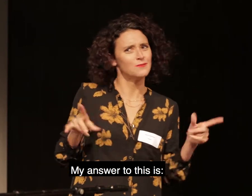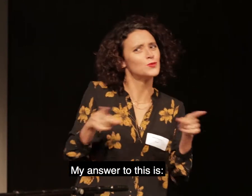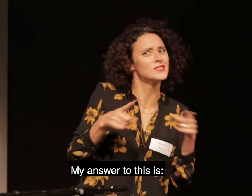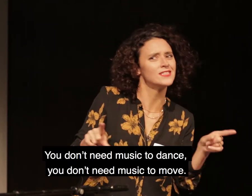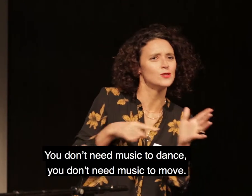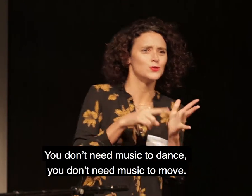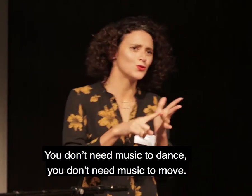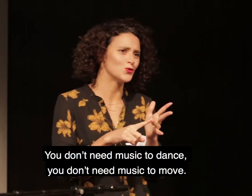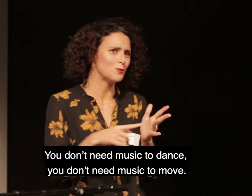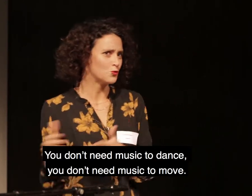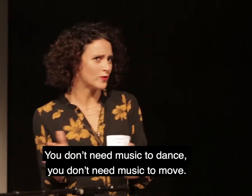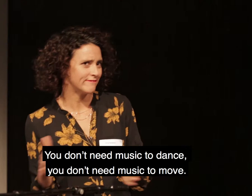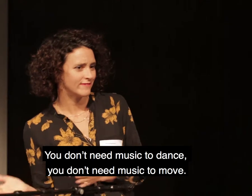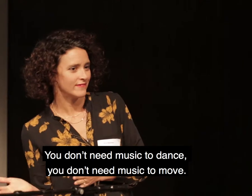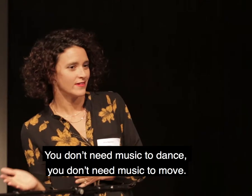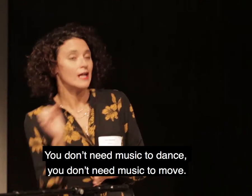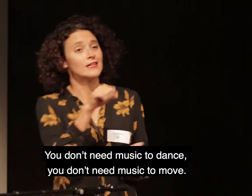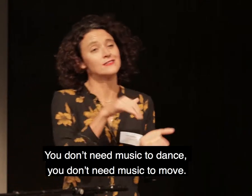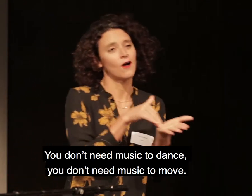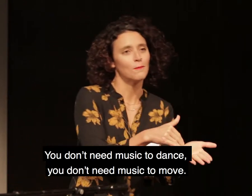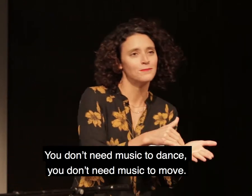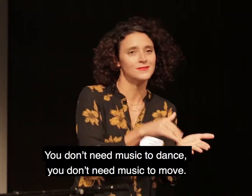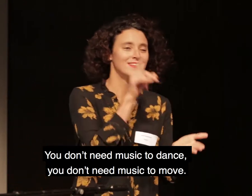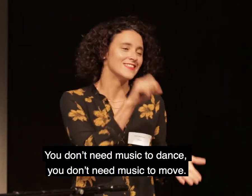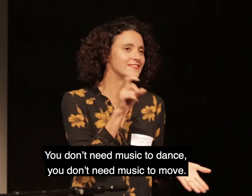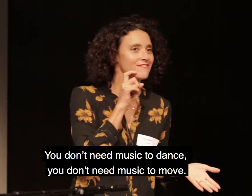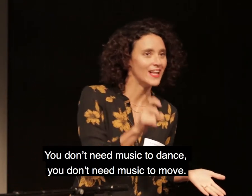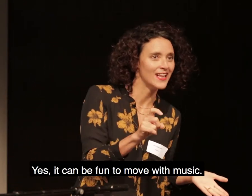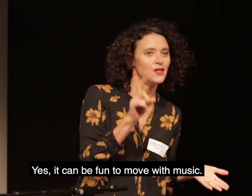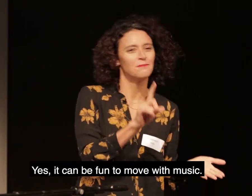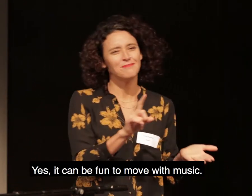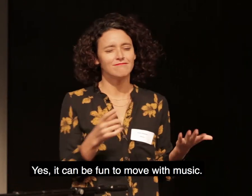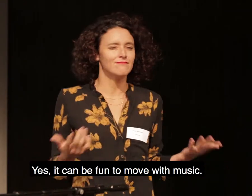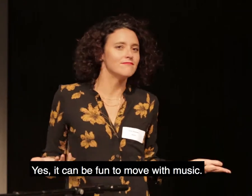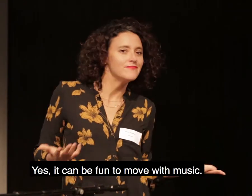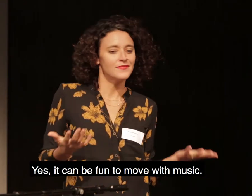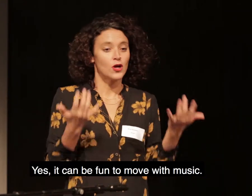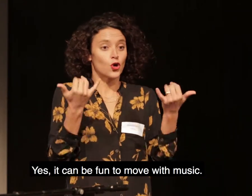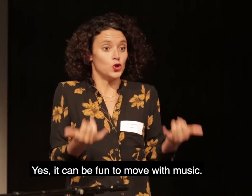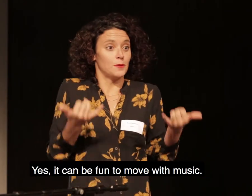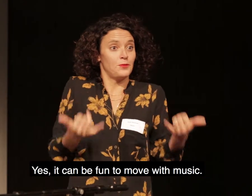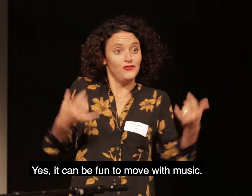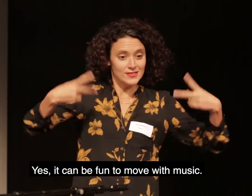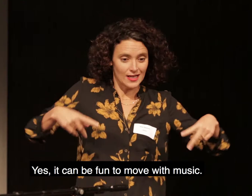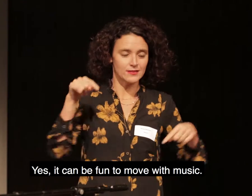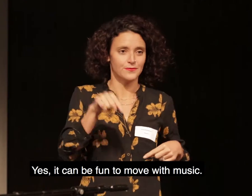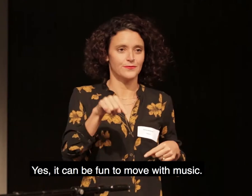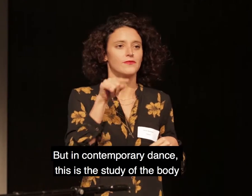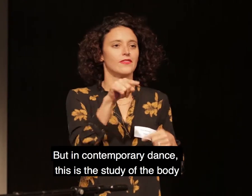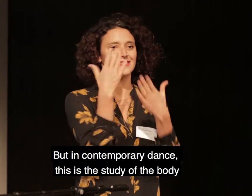is, you don't need music to dance. You don't need music to move. Yes, it can be fun to move with music, but